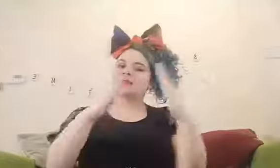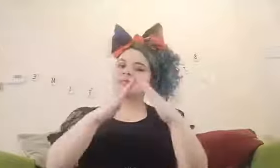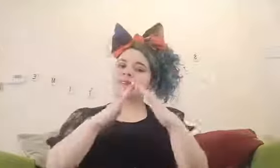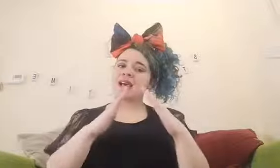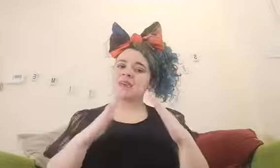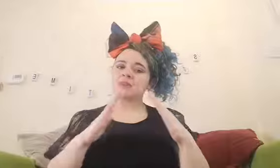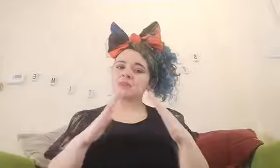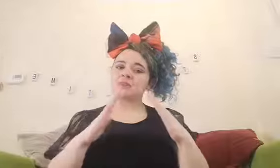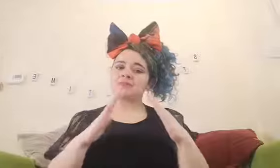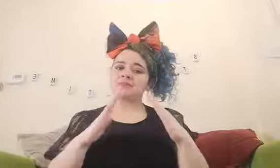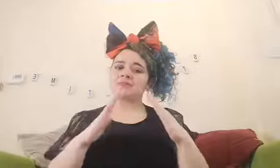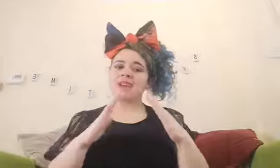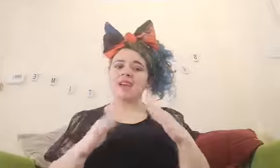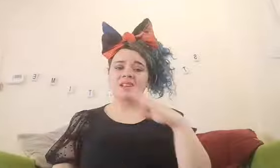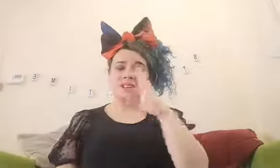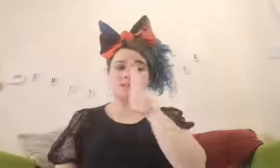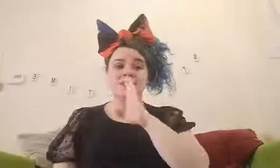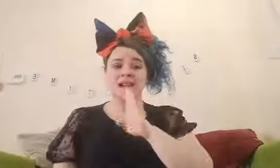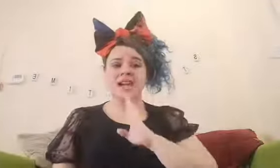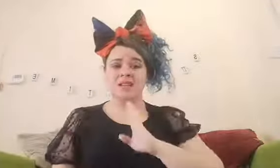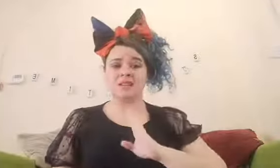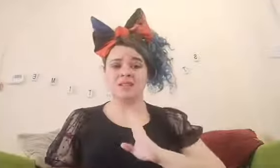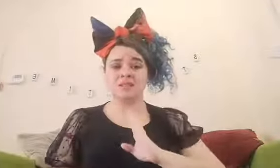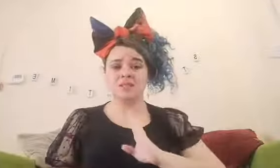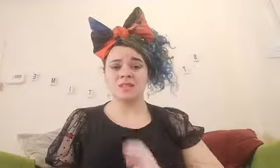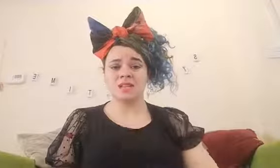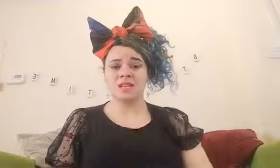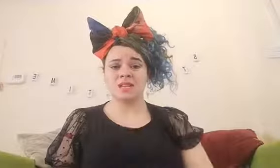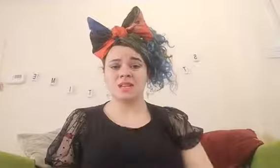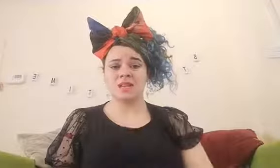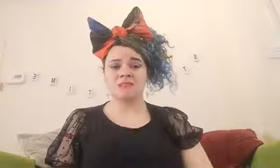his house. Yeah, he was sad. He was sad, Jamie.